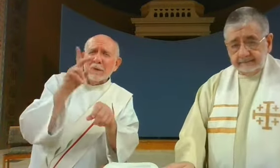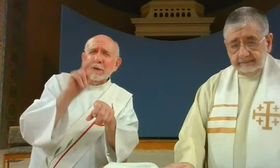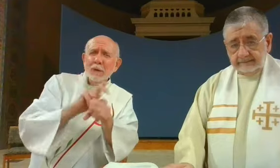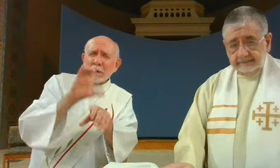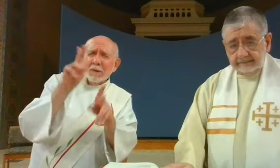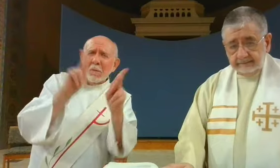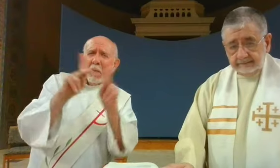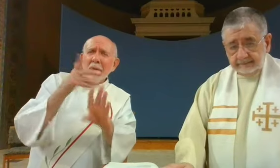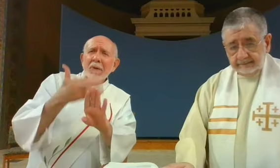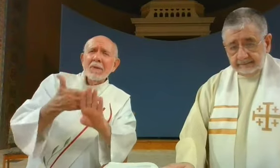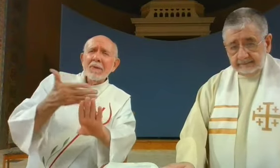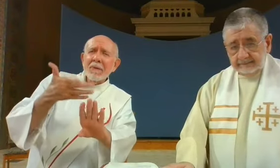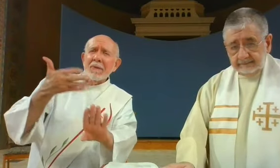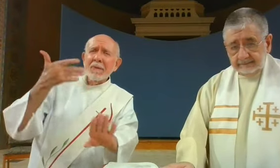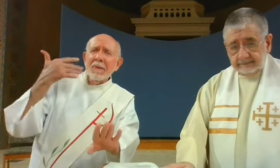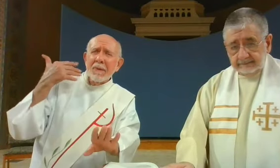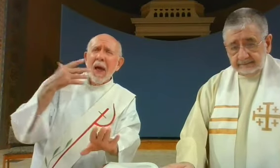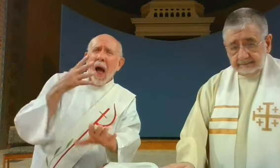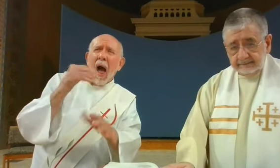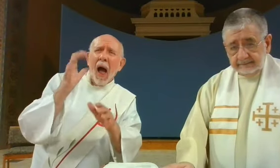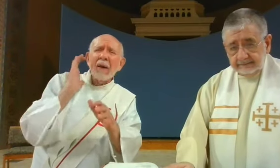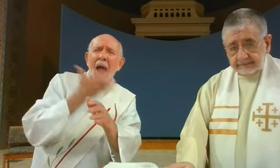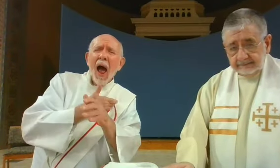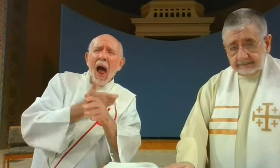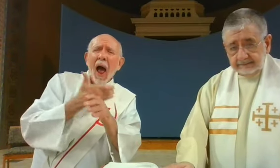including our church members from the past,